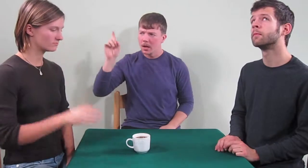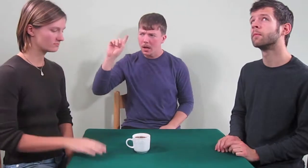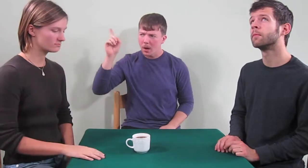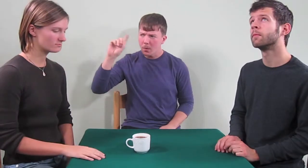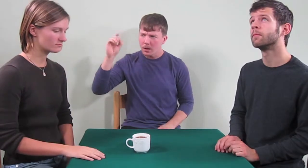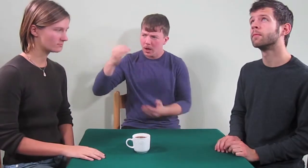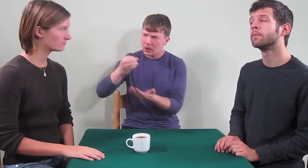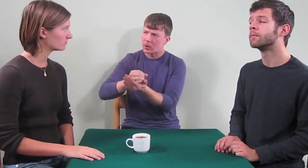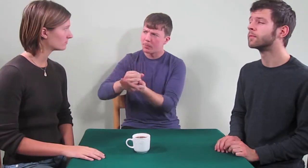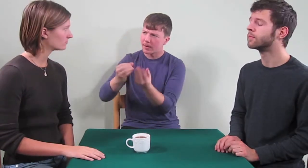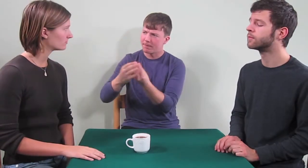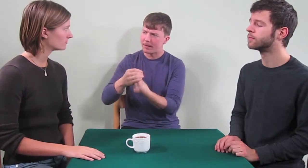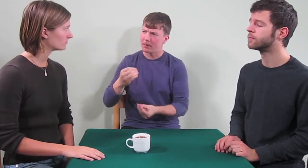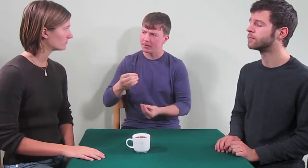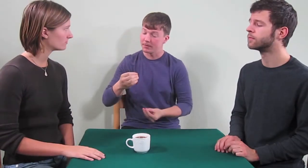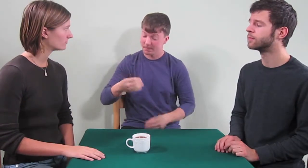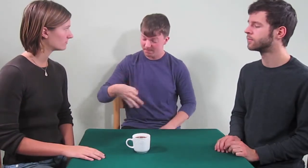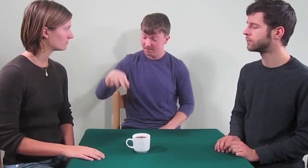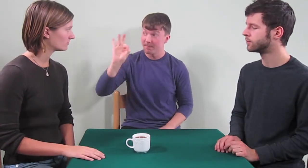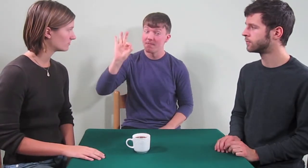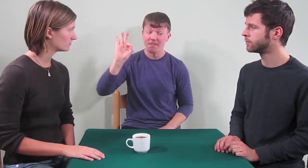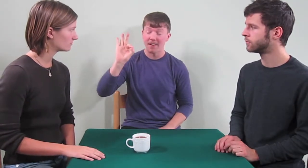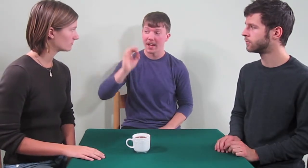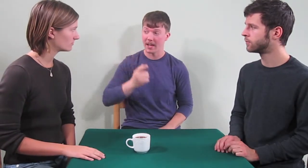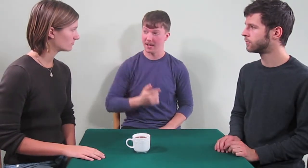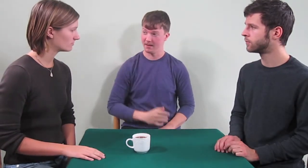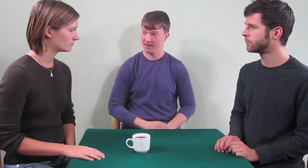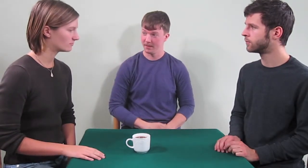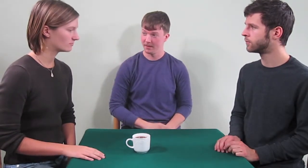Cá bhfuil an cúpán fáilimh faigh é.